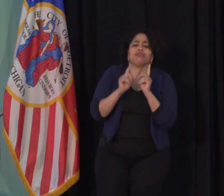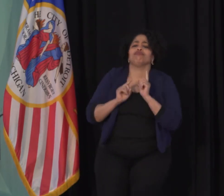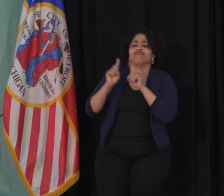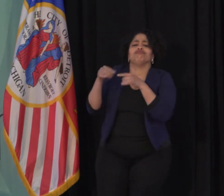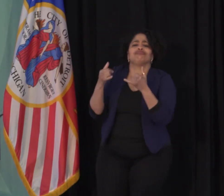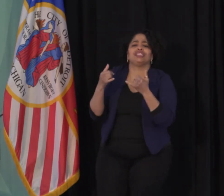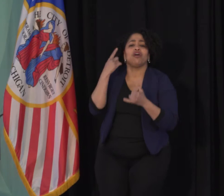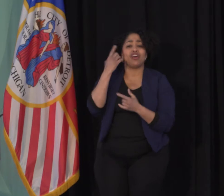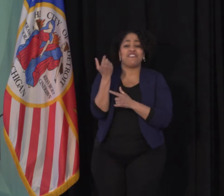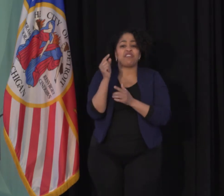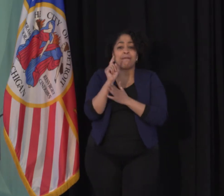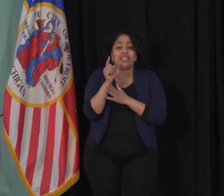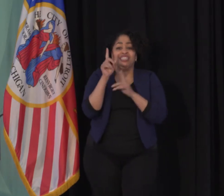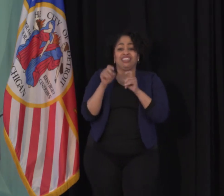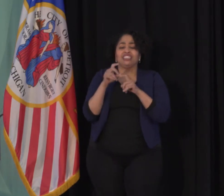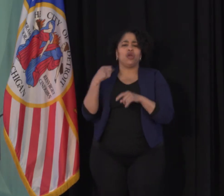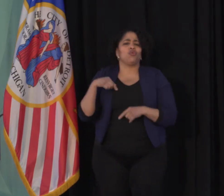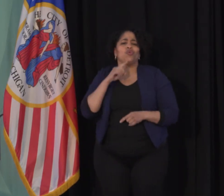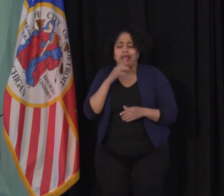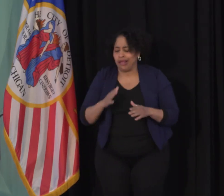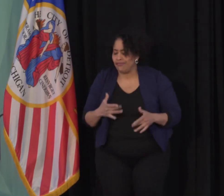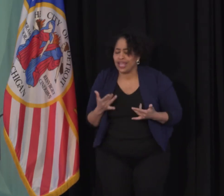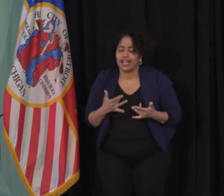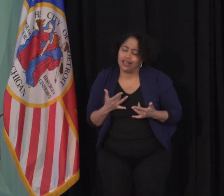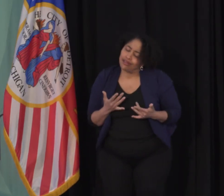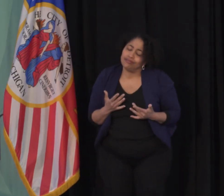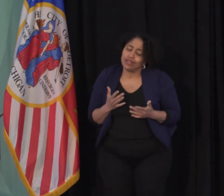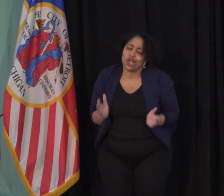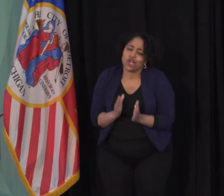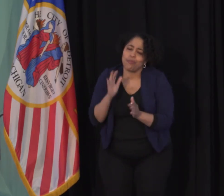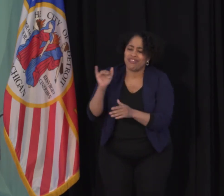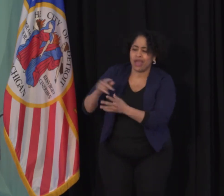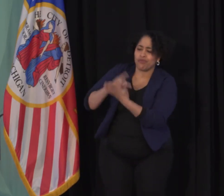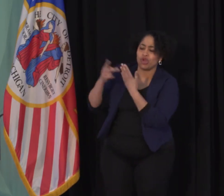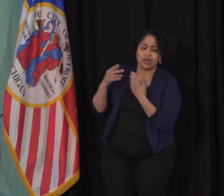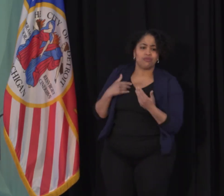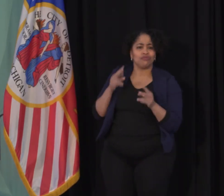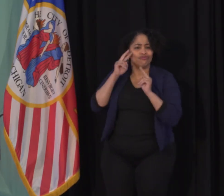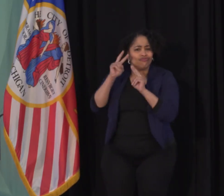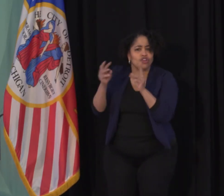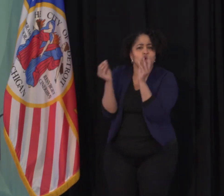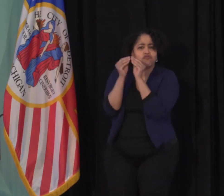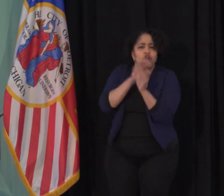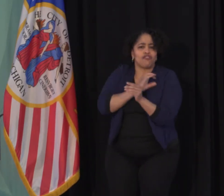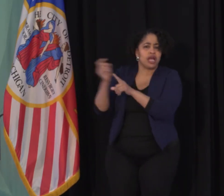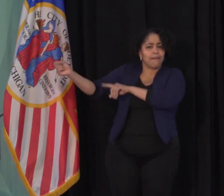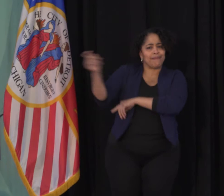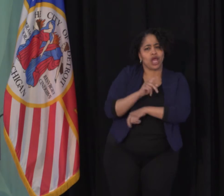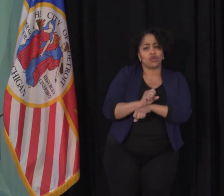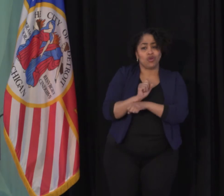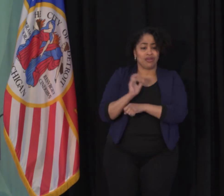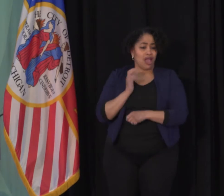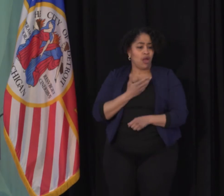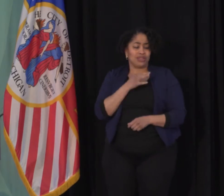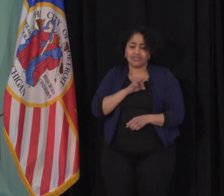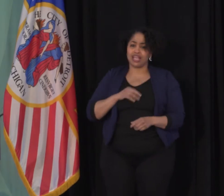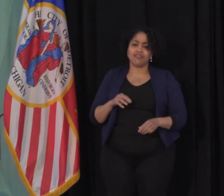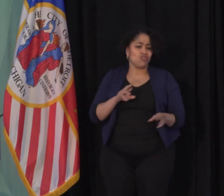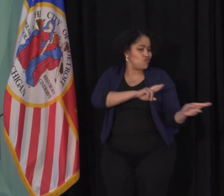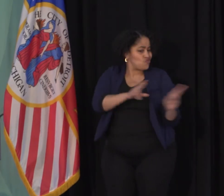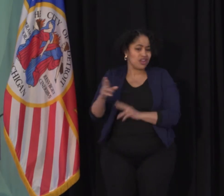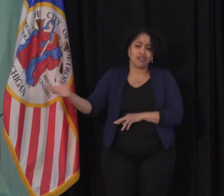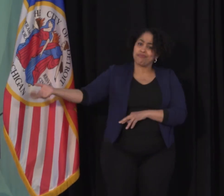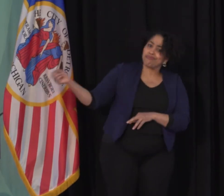testing, and we're very encouraged by that program and hope to have a number of other officers returning to work. And again, they're very eager to come and serve our